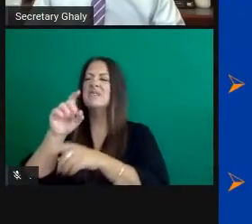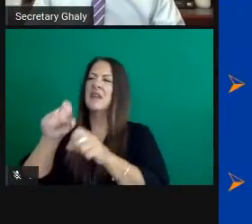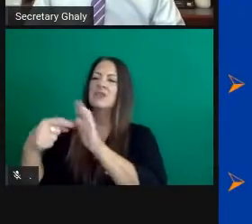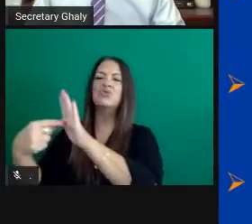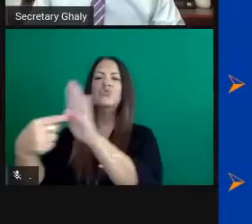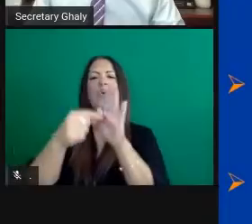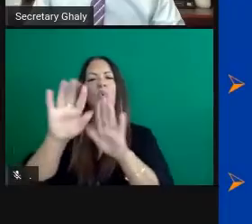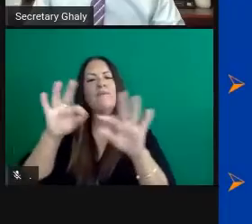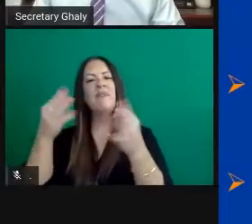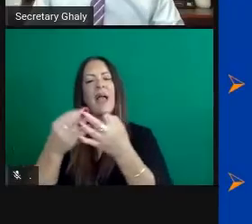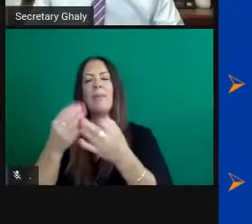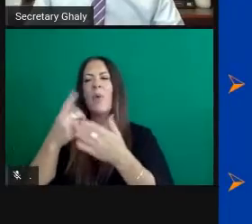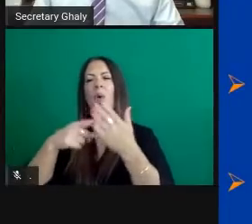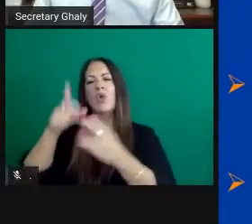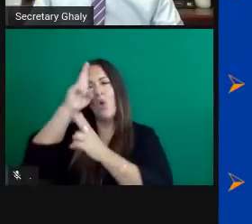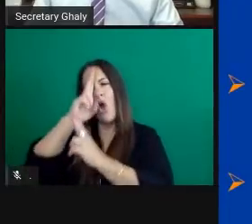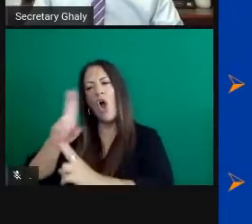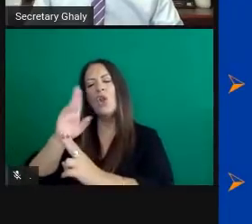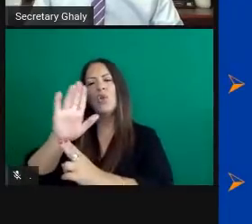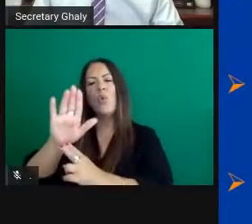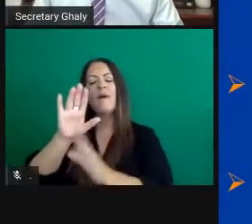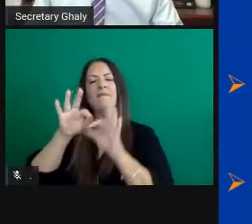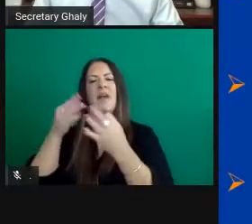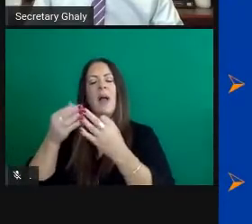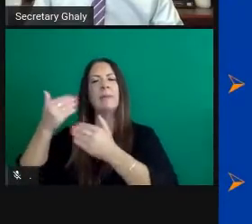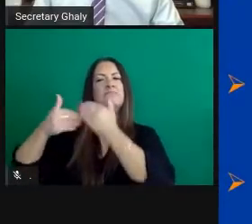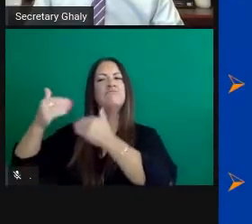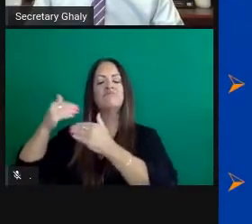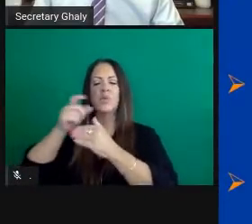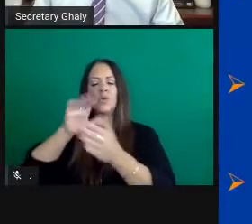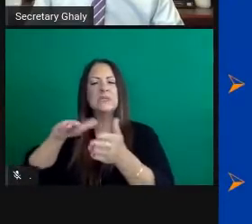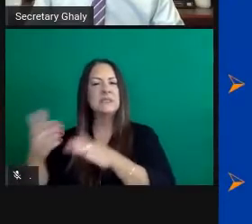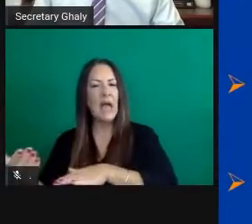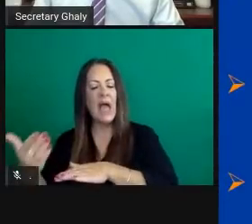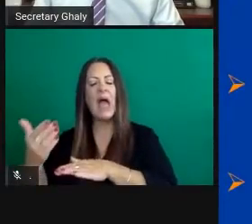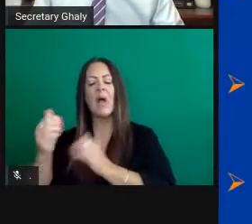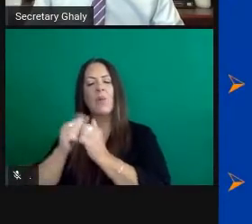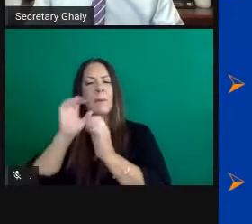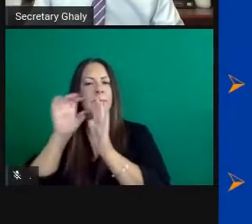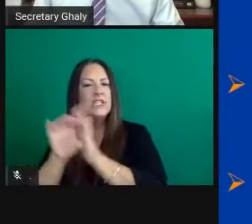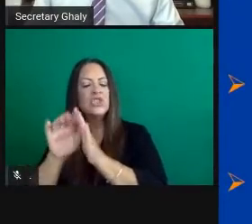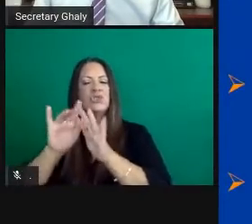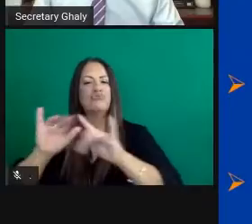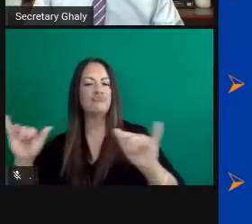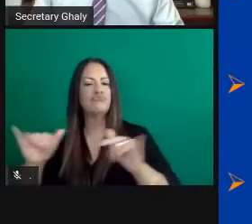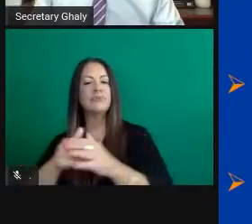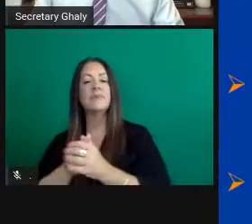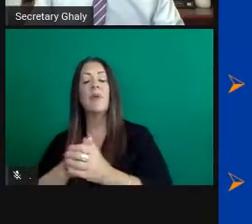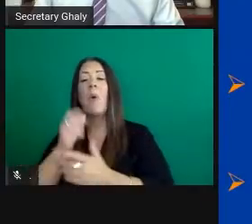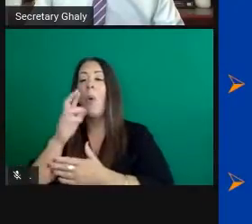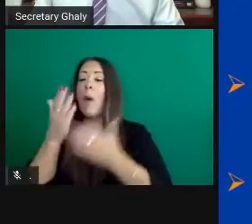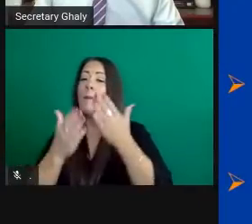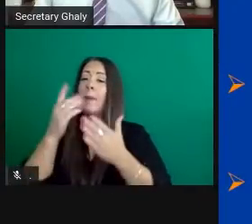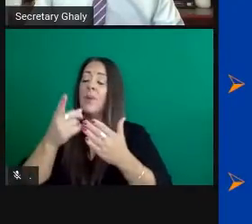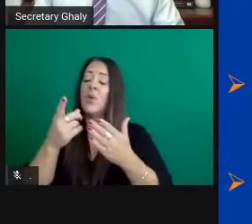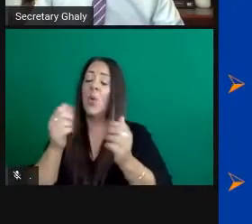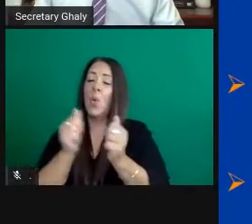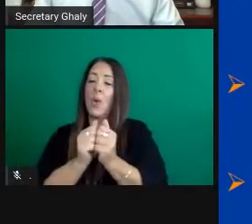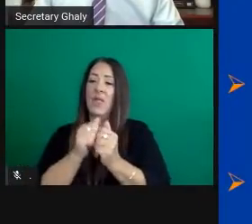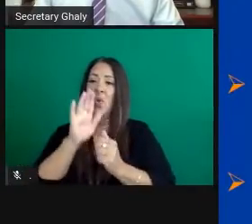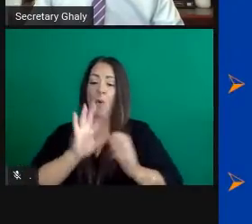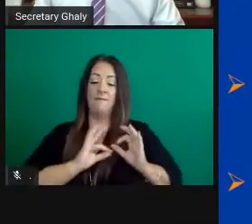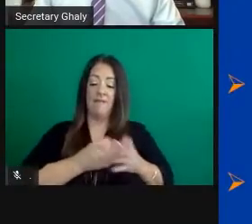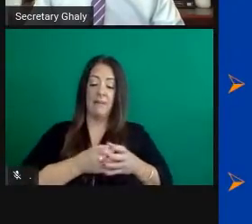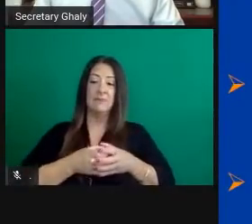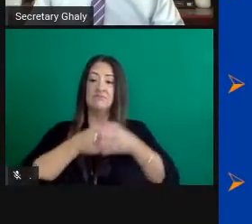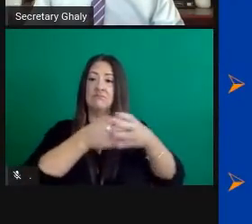And then common cemetery visits. We recommend that if you are visiting a cemetery, only visit with those you live